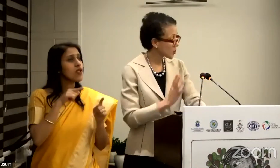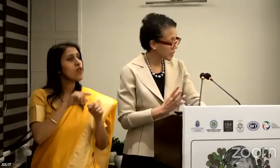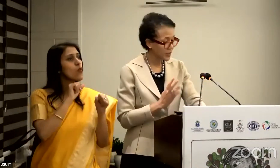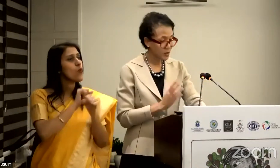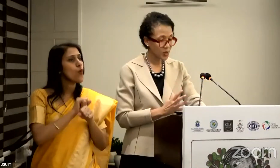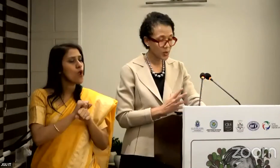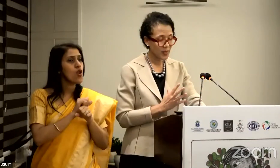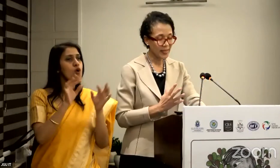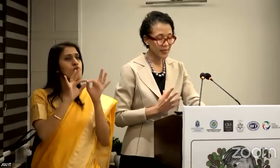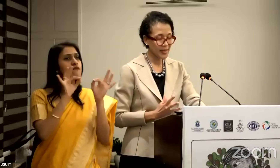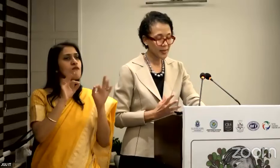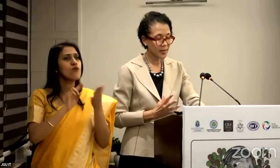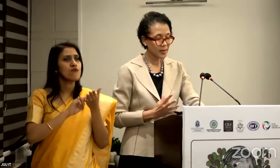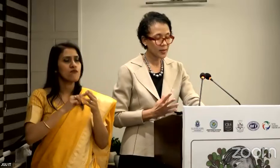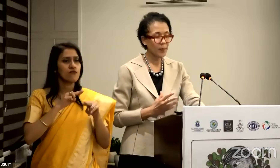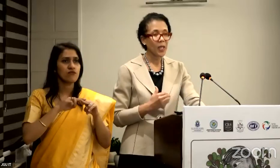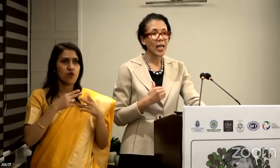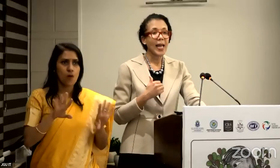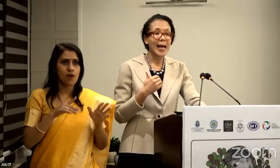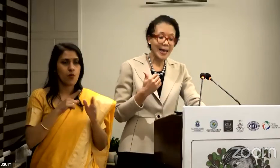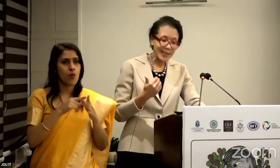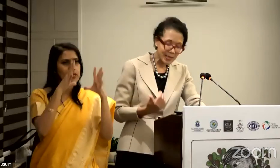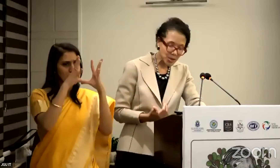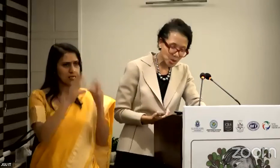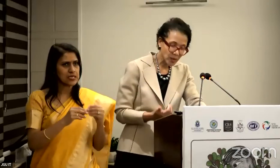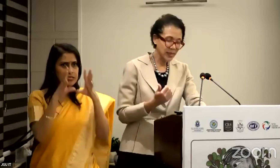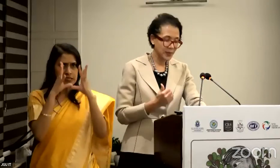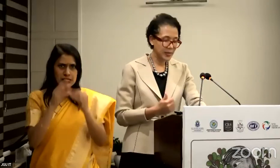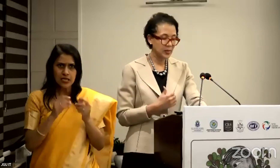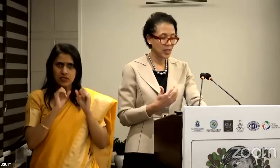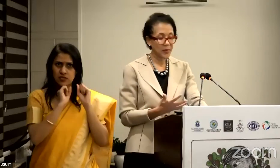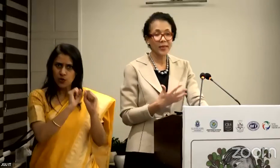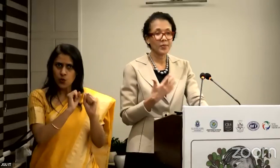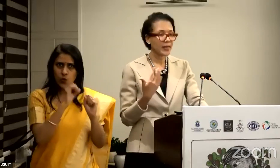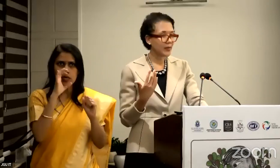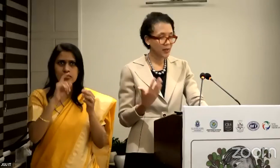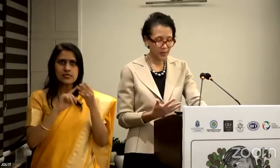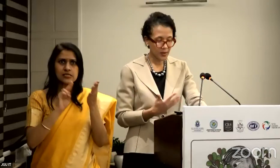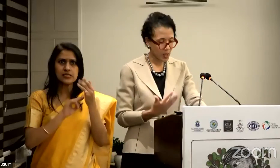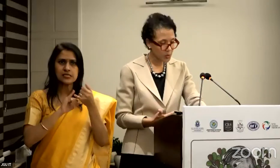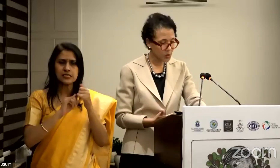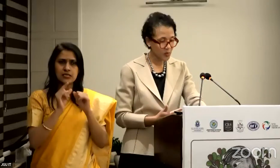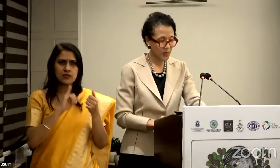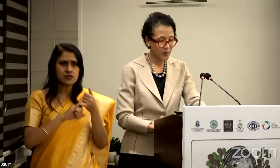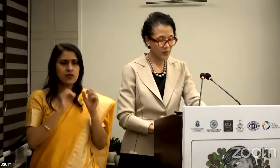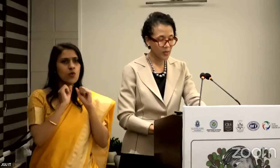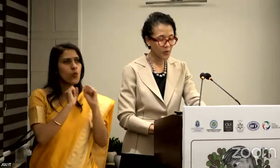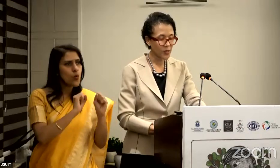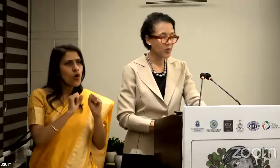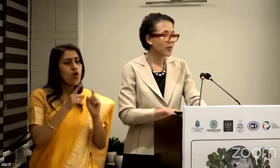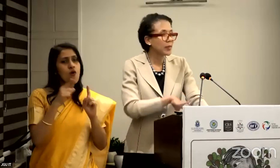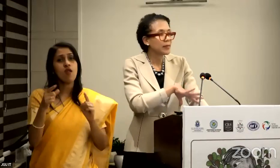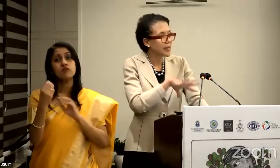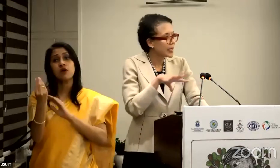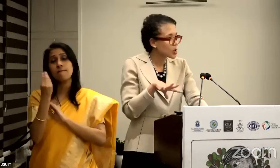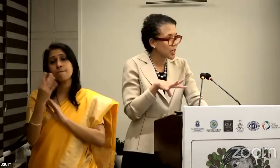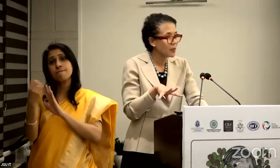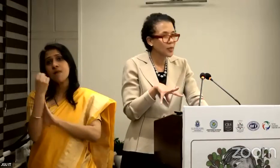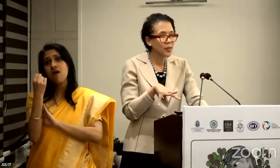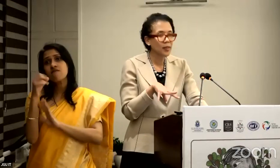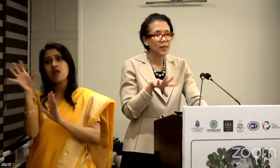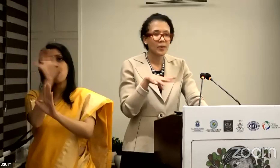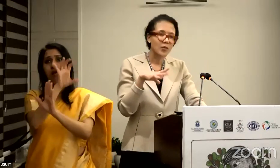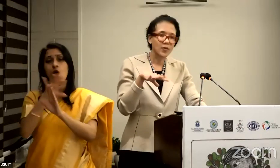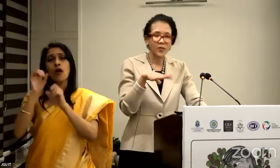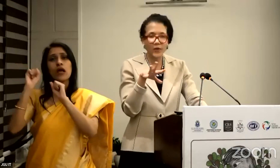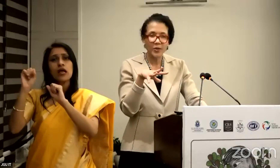though formally it occurs by consensus, has historically been dominated by a very small group of powerful countries within an inner